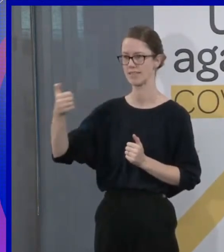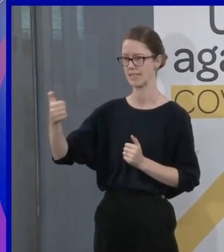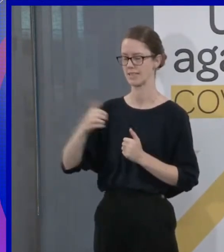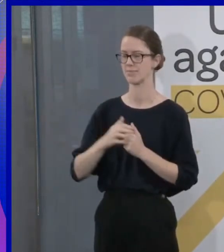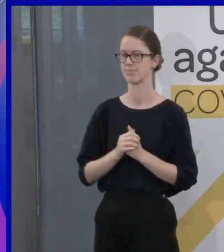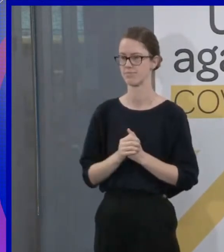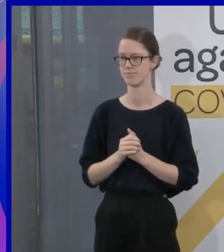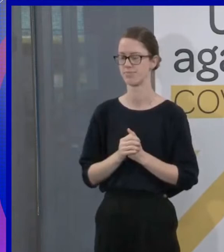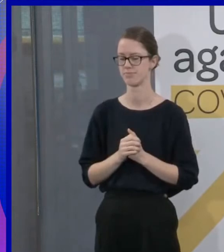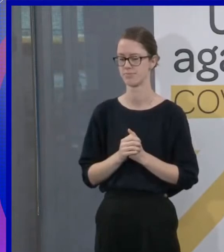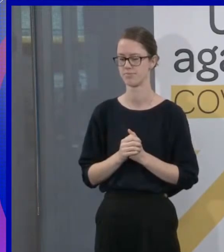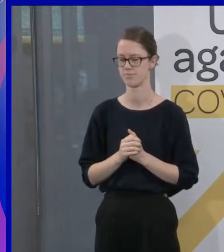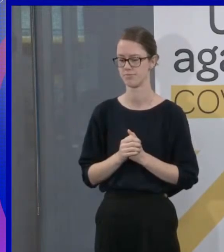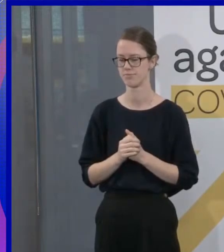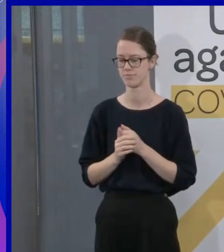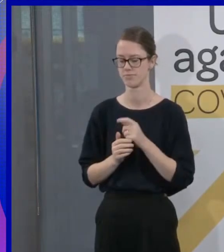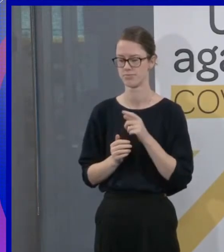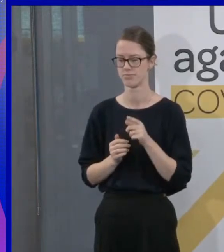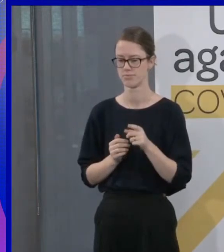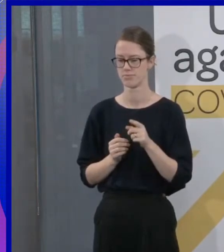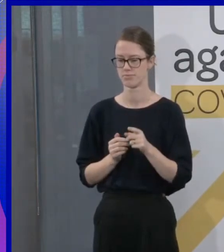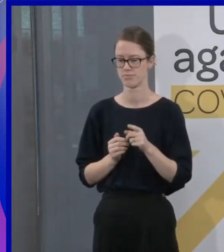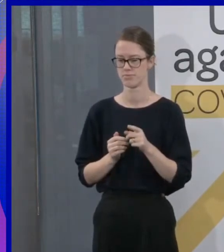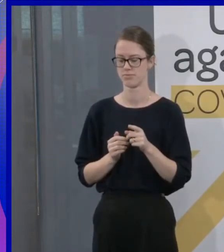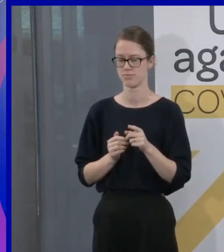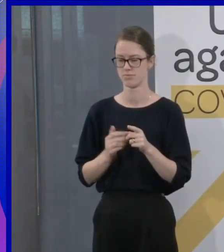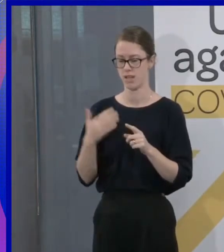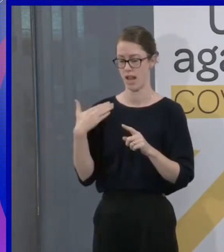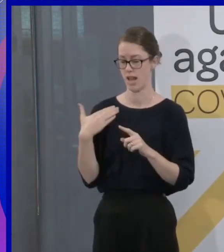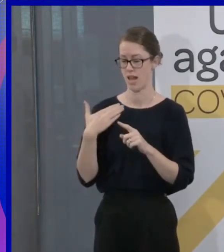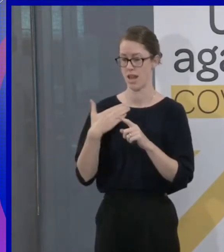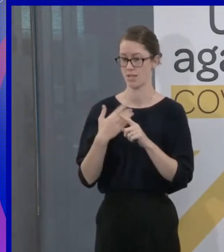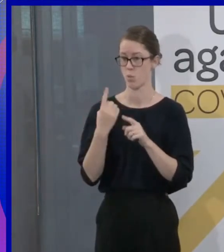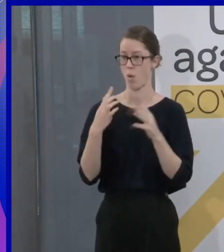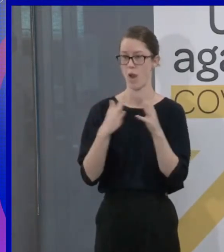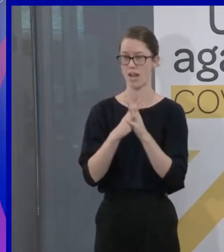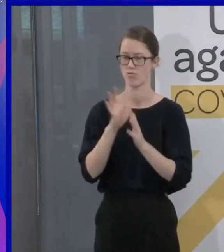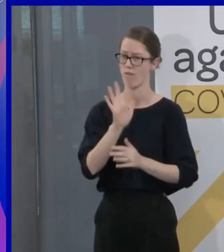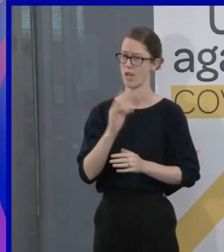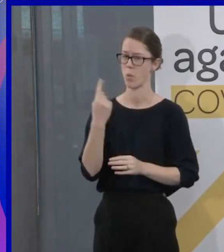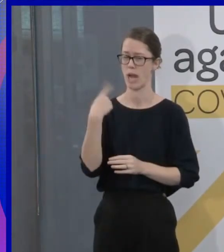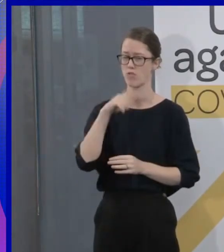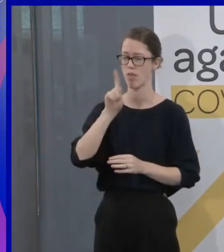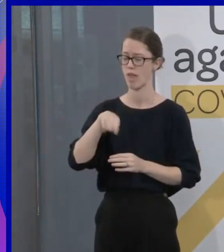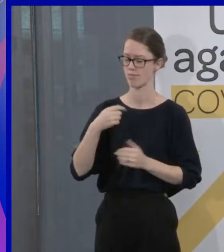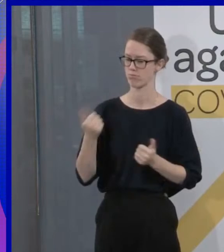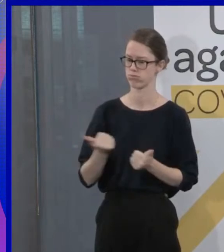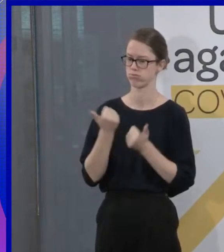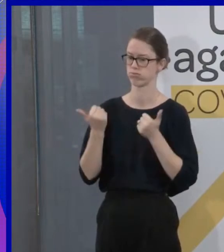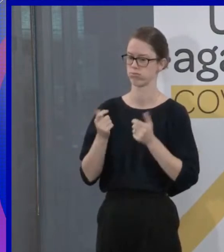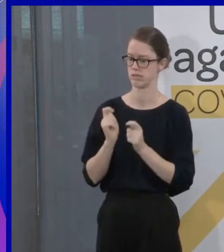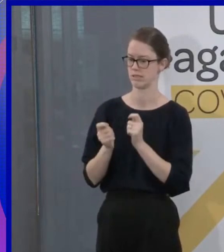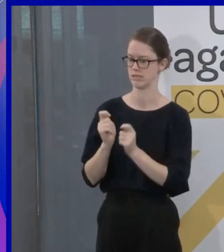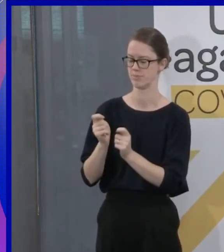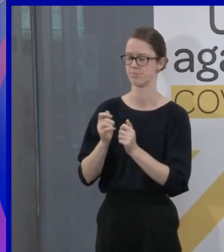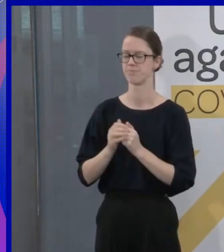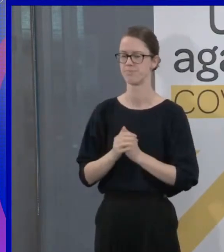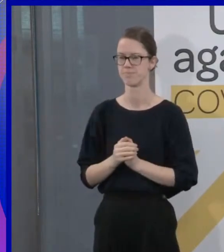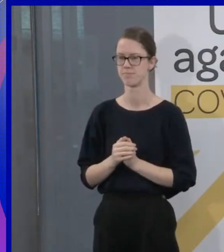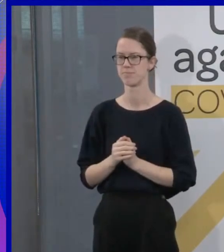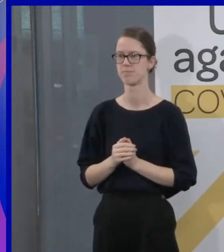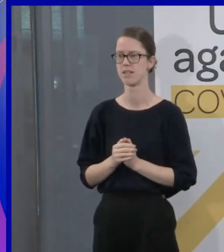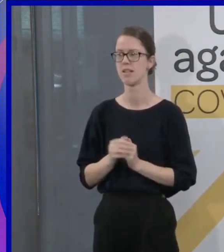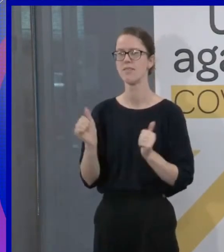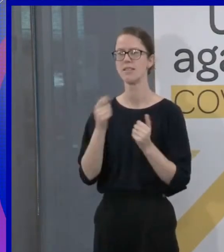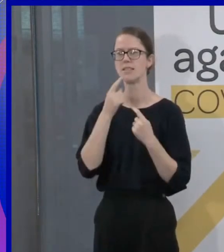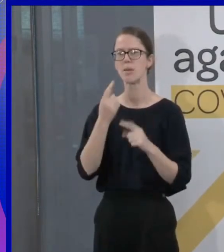597,956, of which almost 100,000 have been completed in the last week or so. Now, as previously reported,